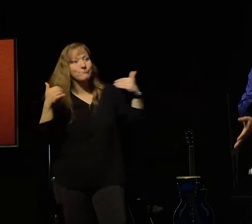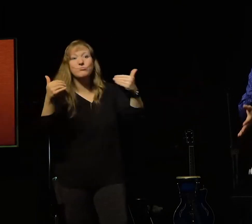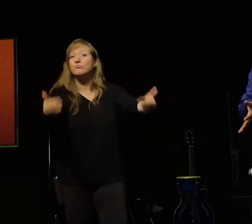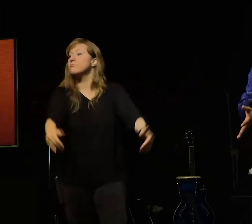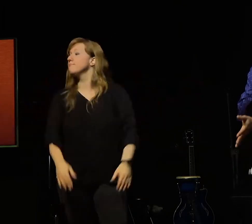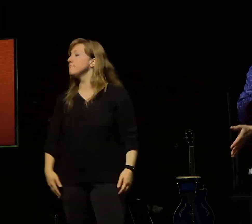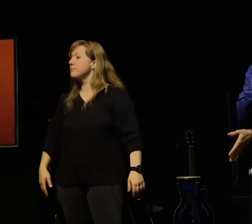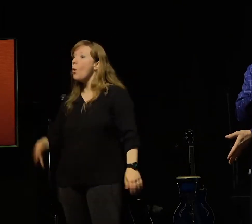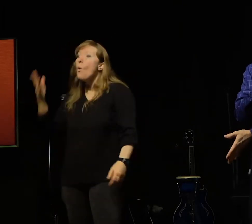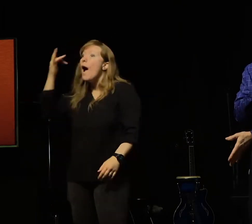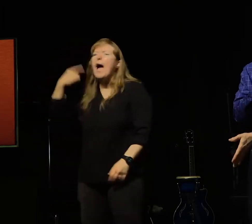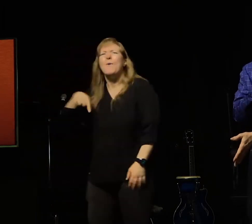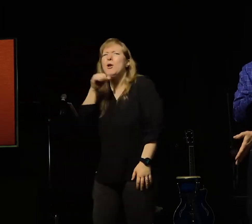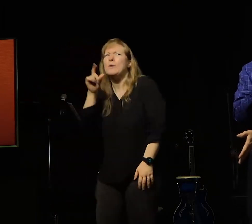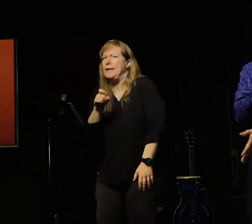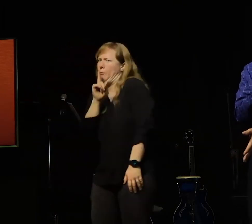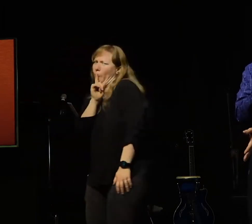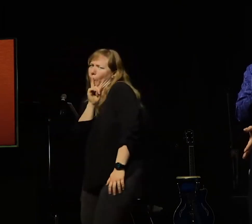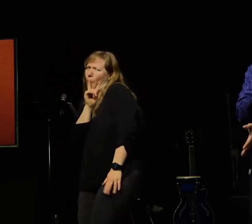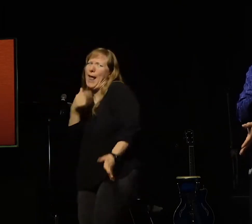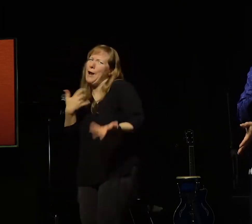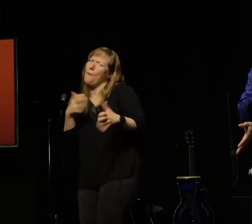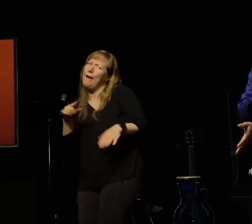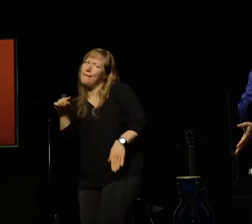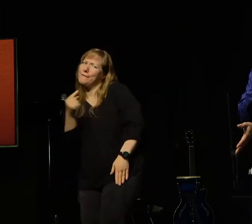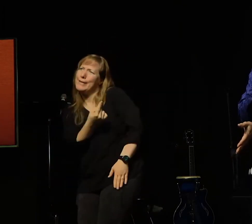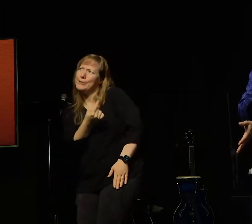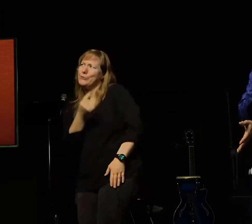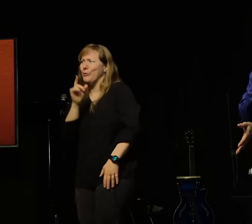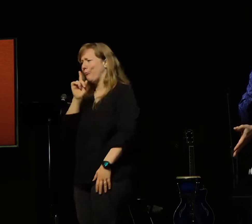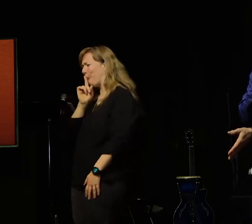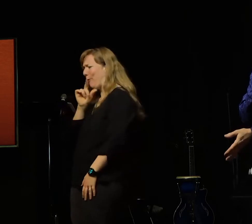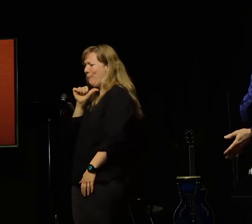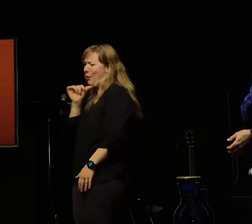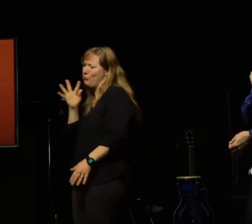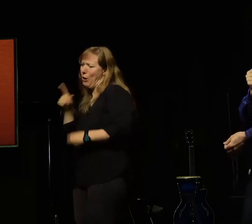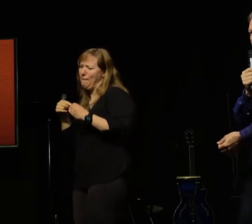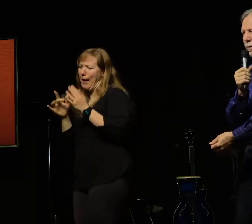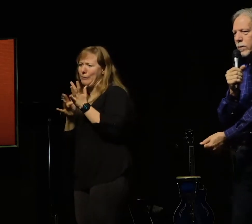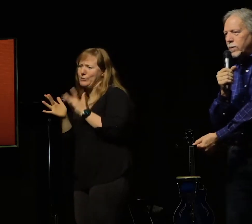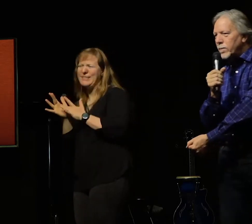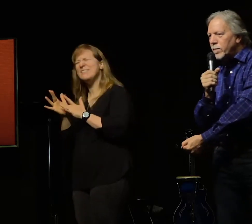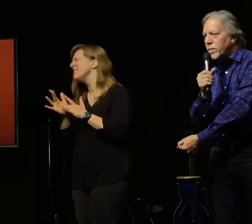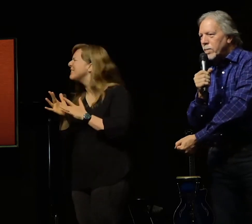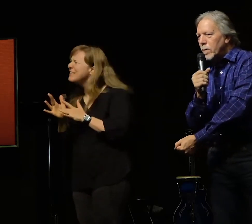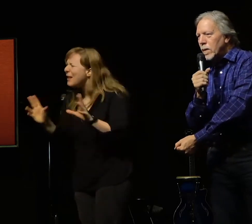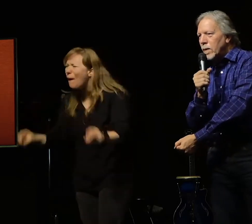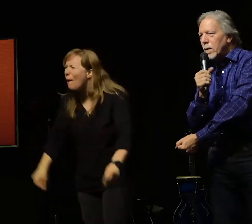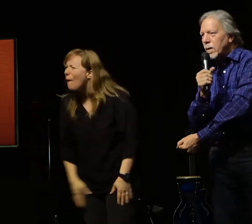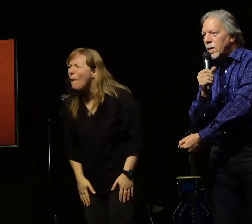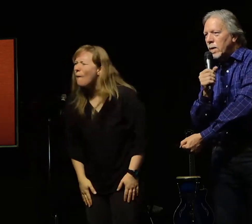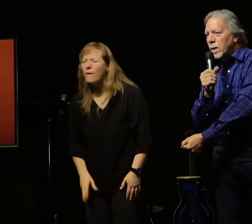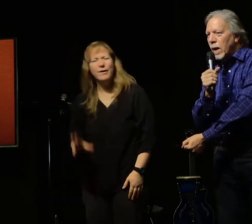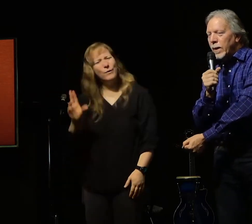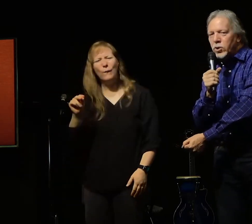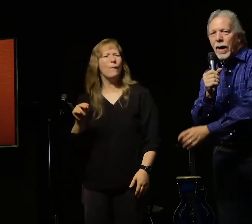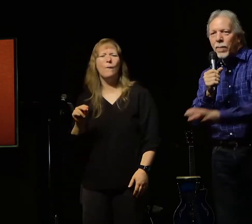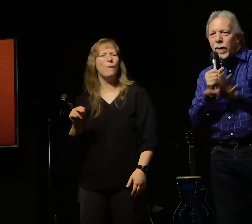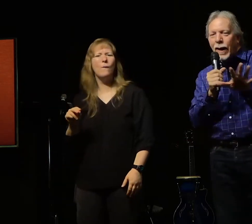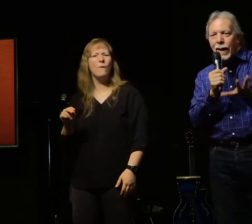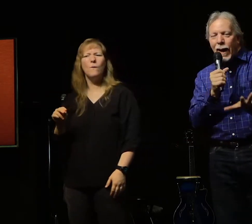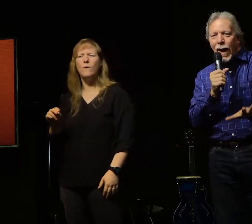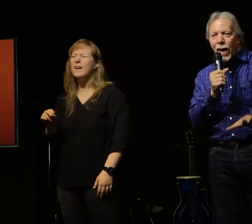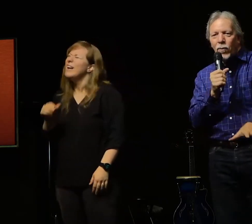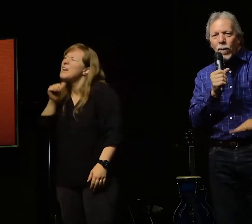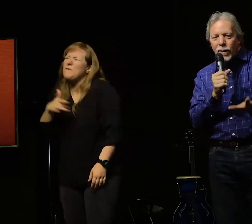Because we don't need to shy away from the gospel and shy away from Jesus and try to